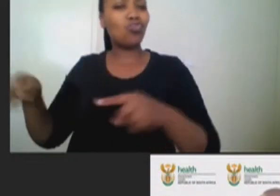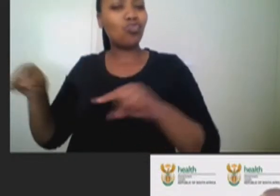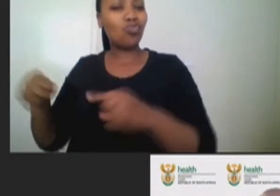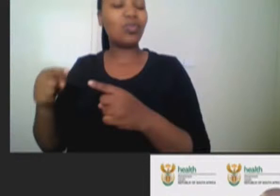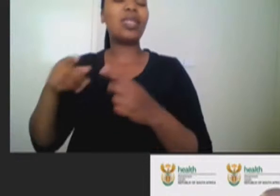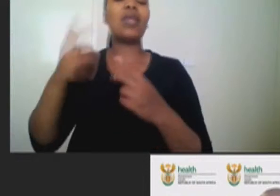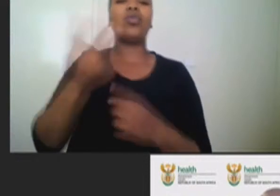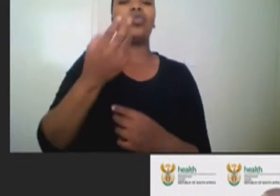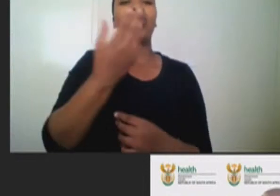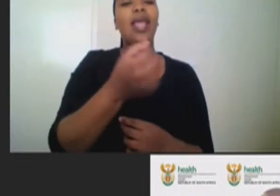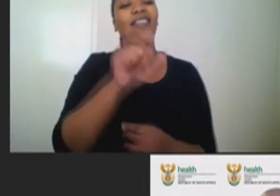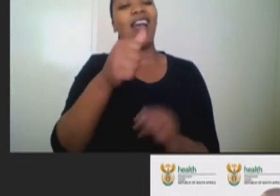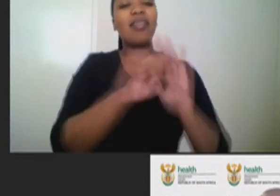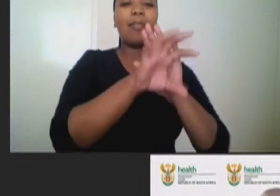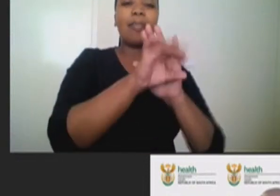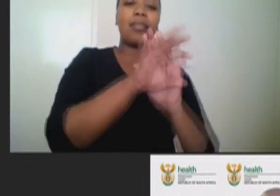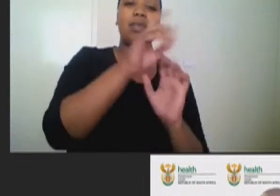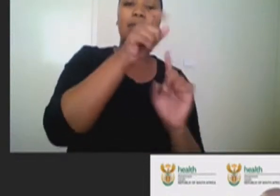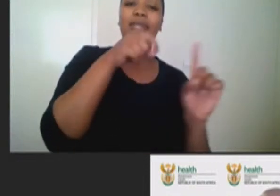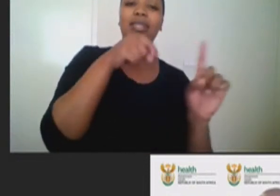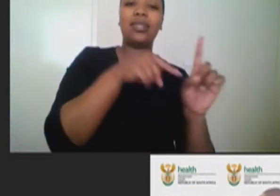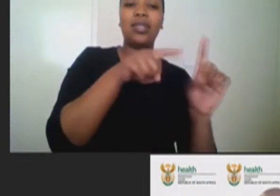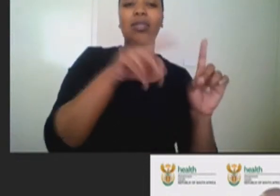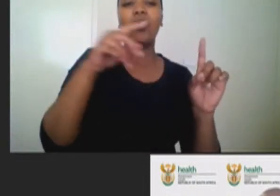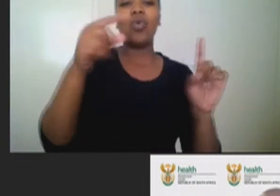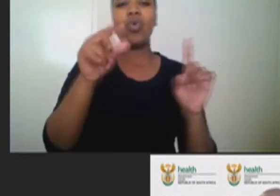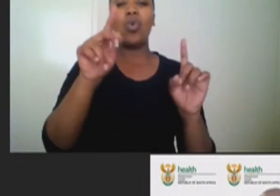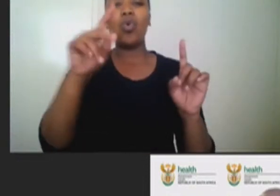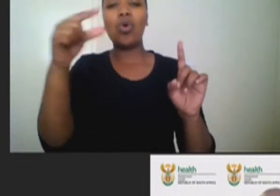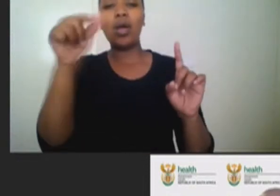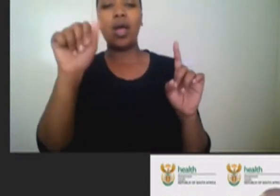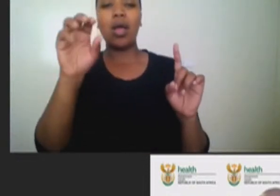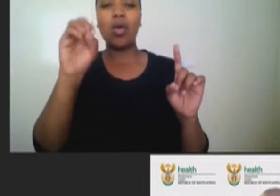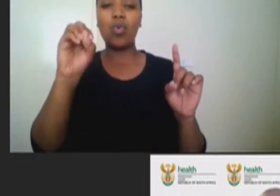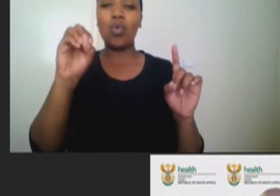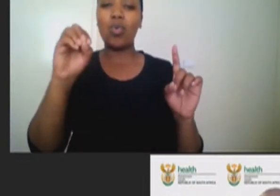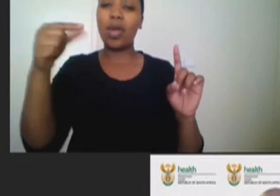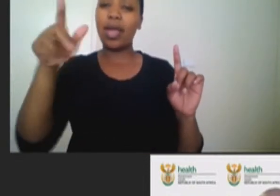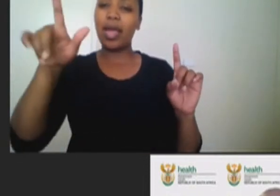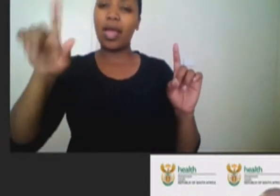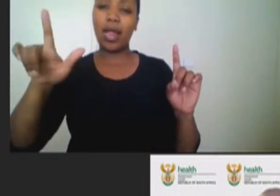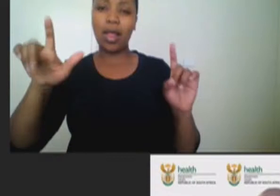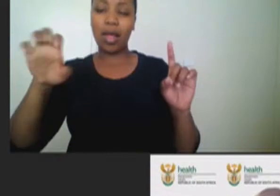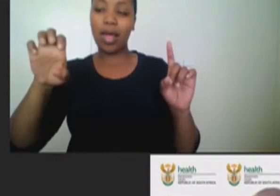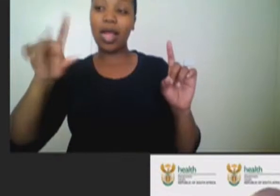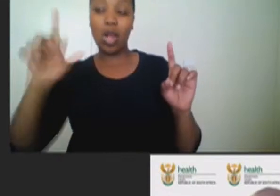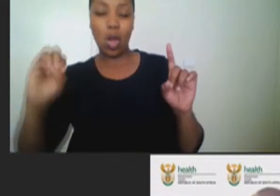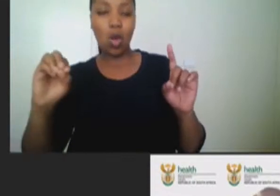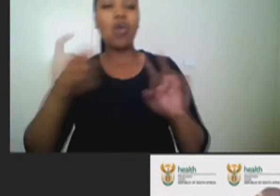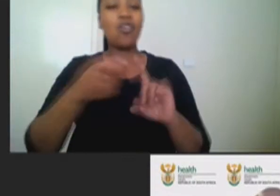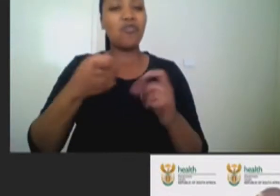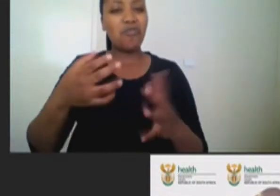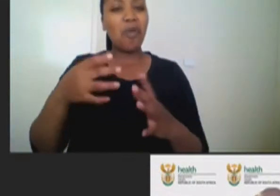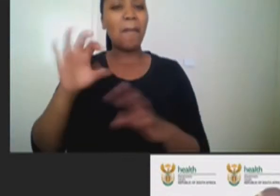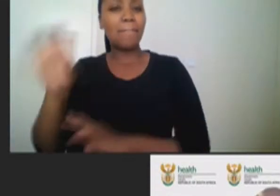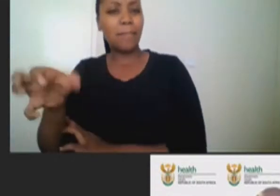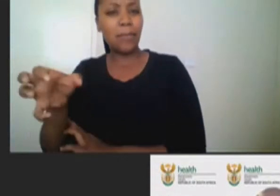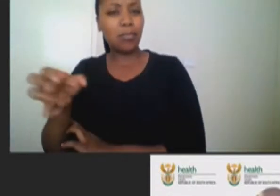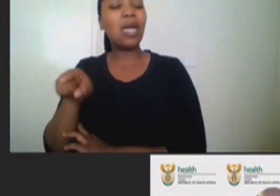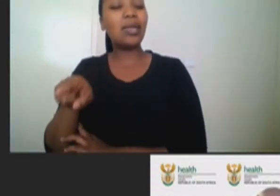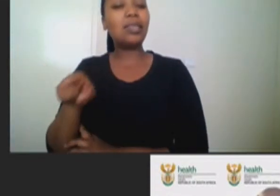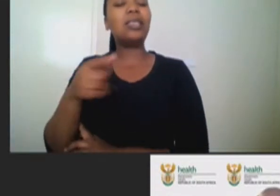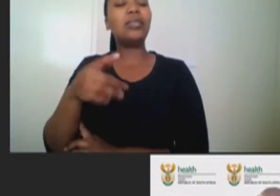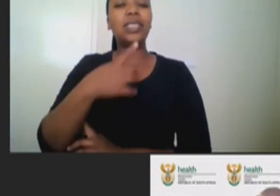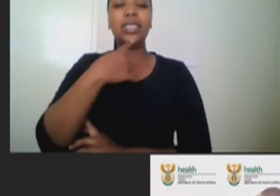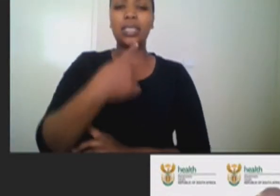was saying maybe isn't it that we are maybe as a government having a fear-mongering approach when you talk about the fourth wave. Is